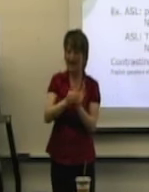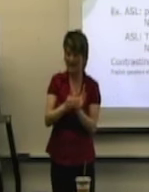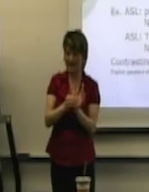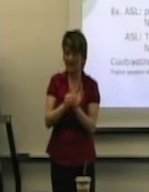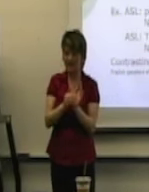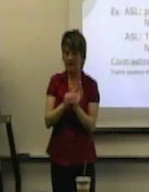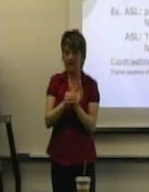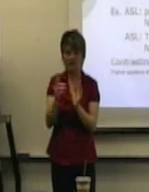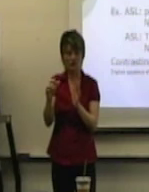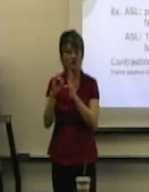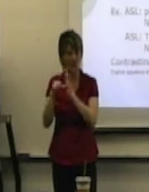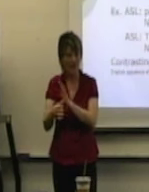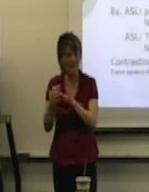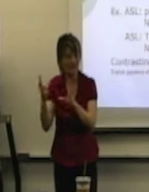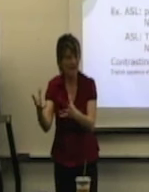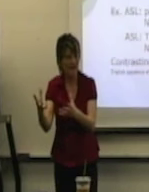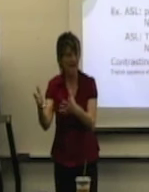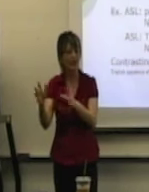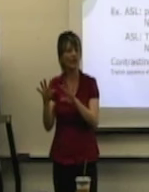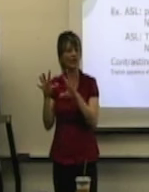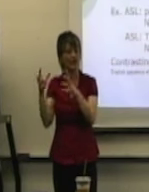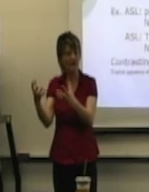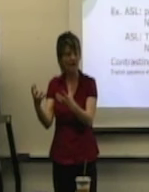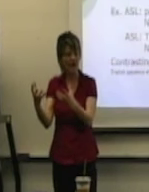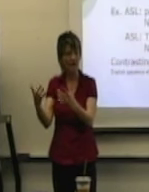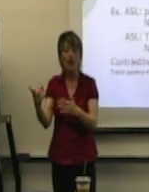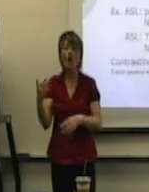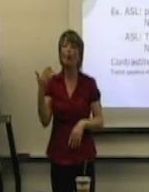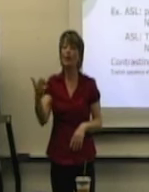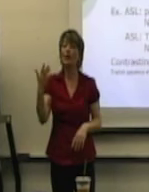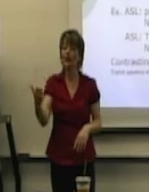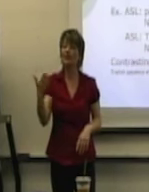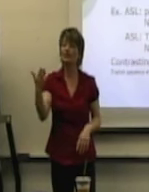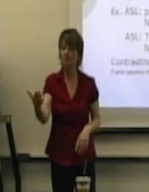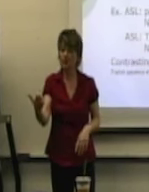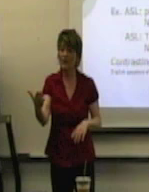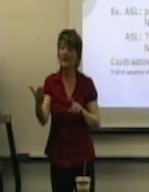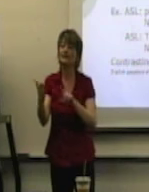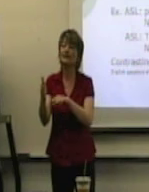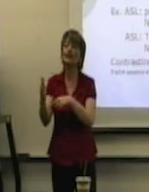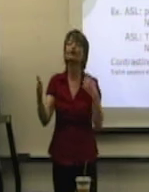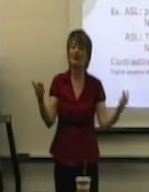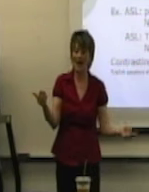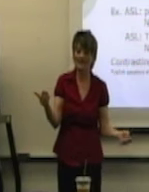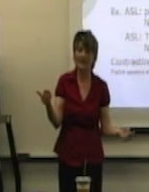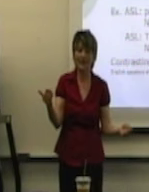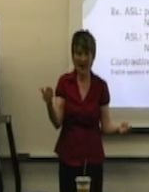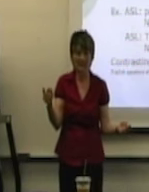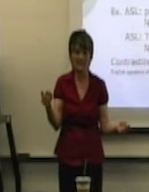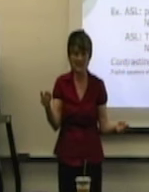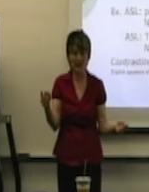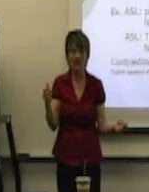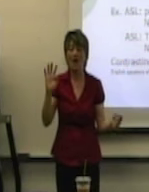again to show emphasis on it or clarify it, one way to do it is to contrast it with the opposite.